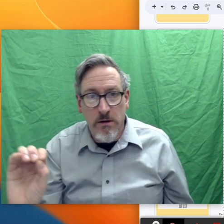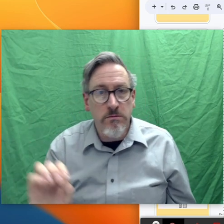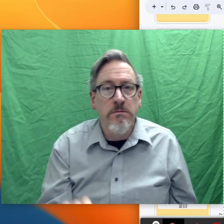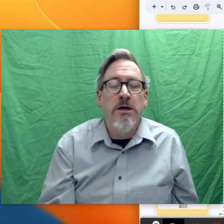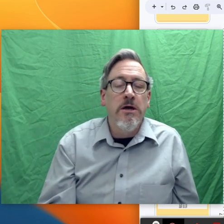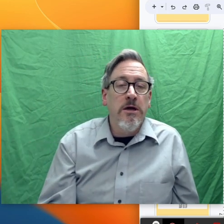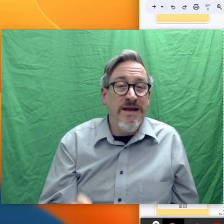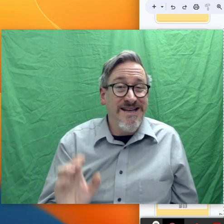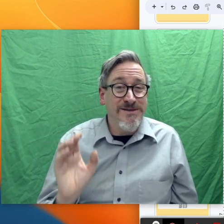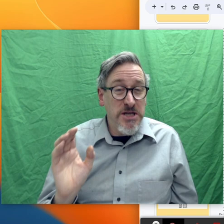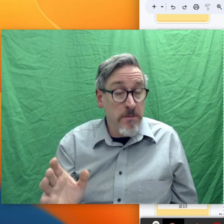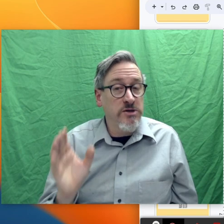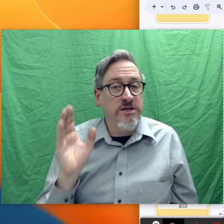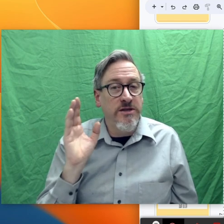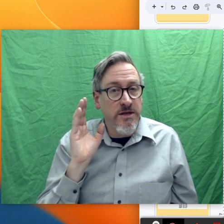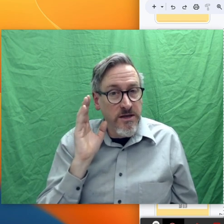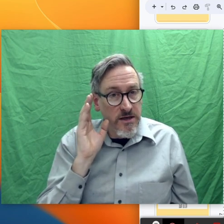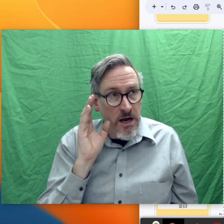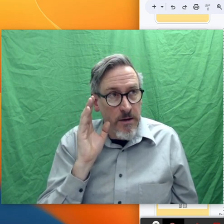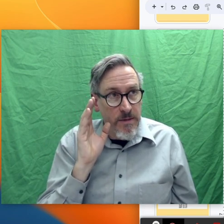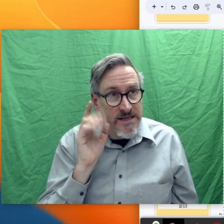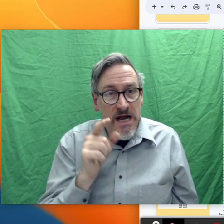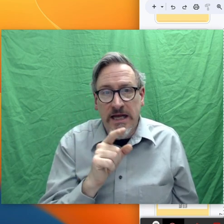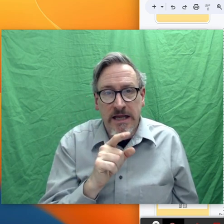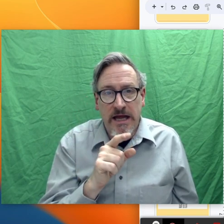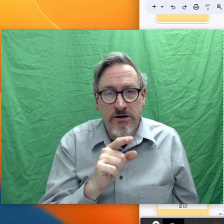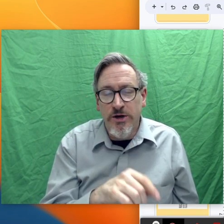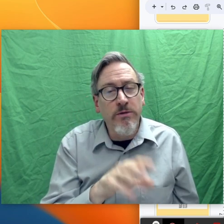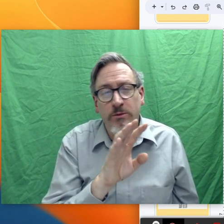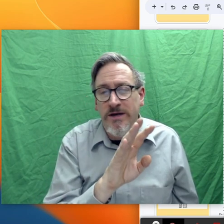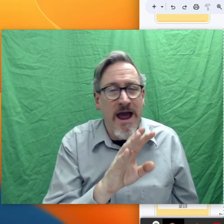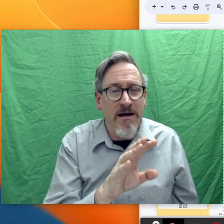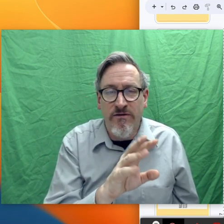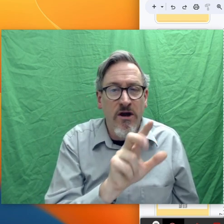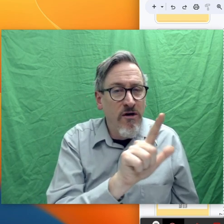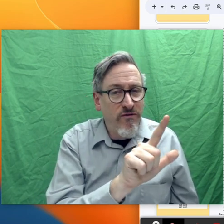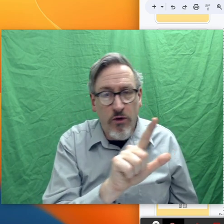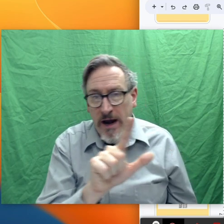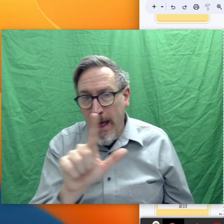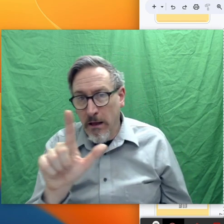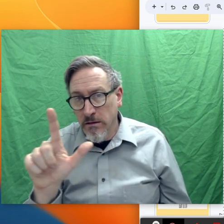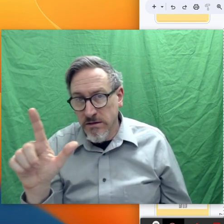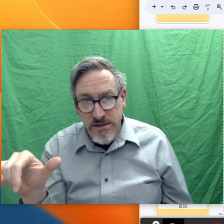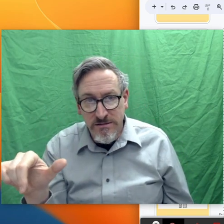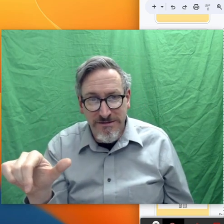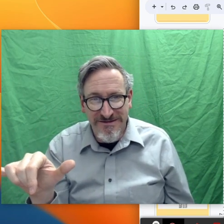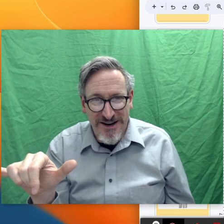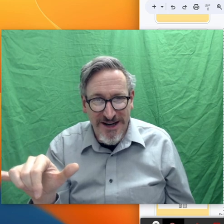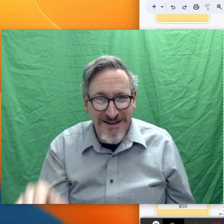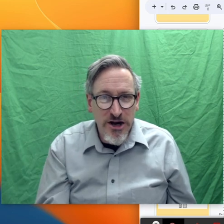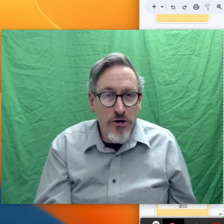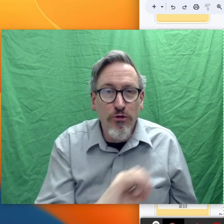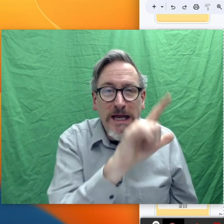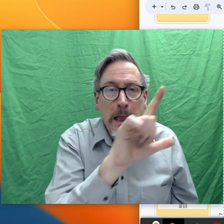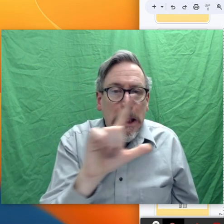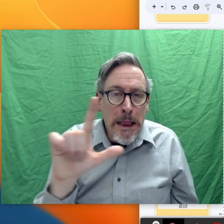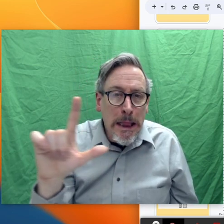440, because with numbers, it's not like letters where you really wouldn't have 4 L's, right?